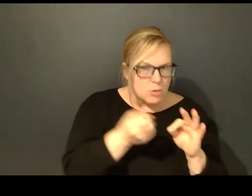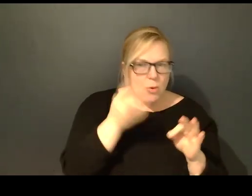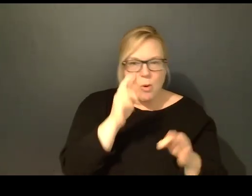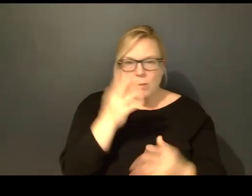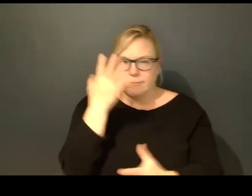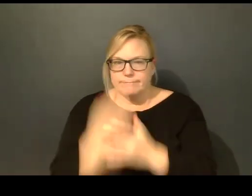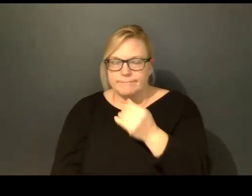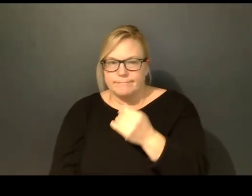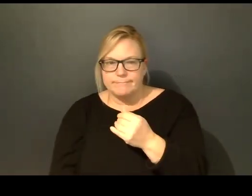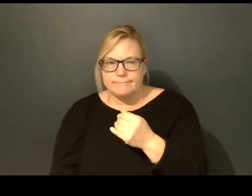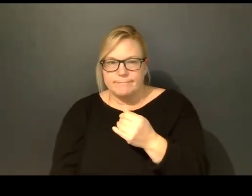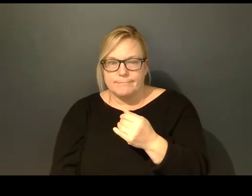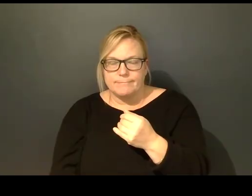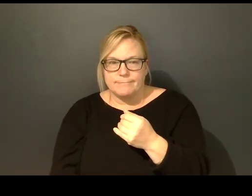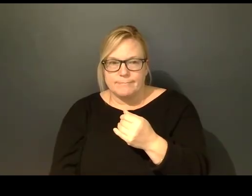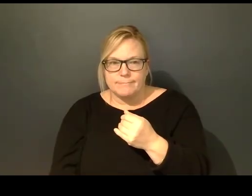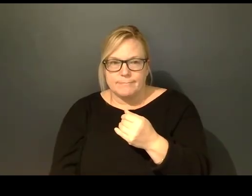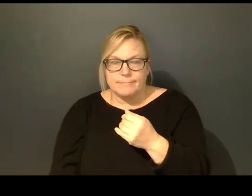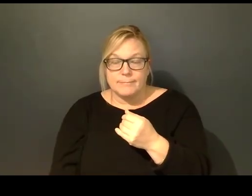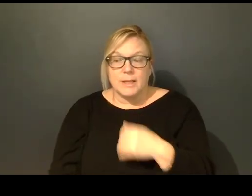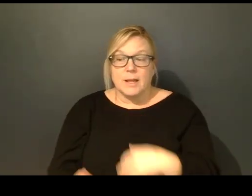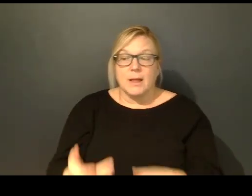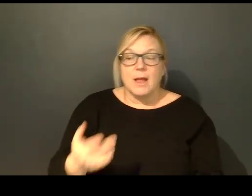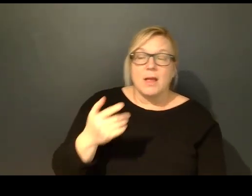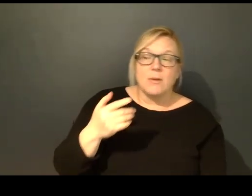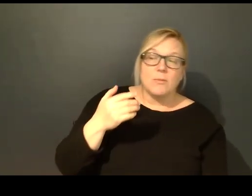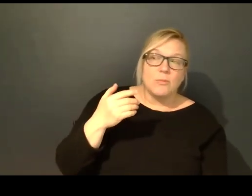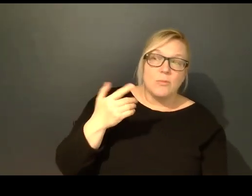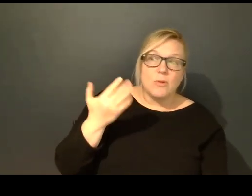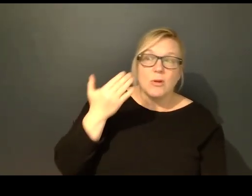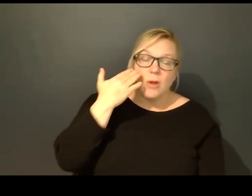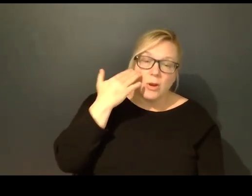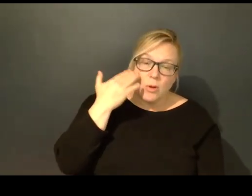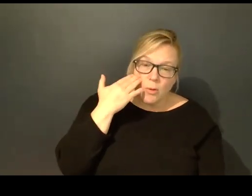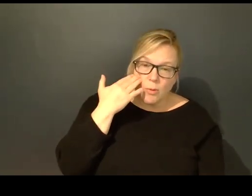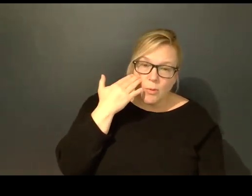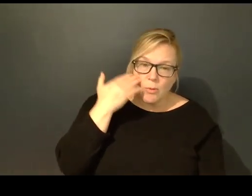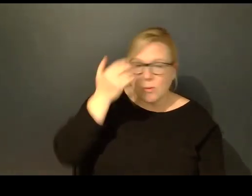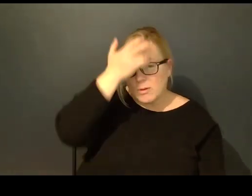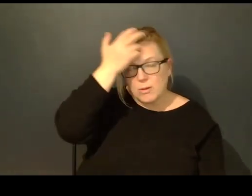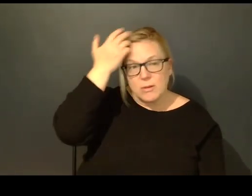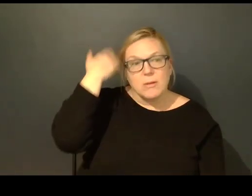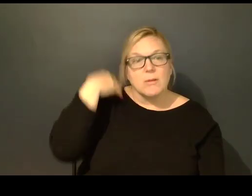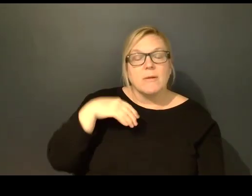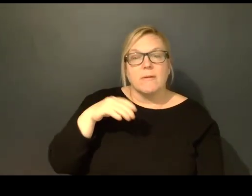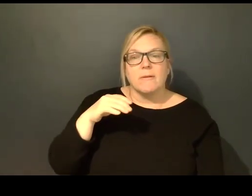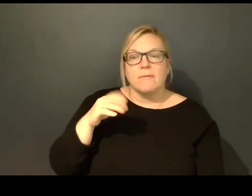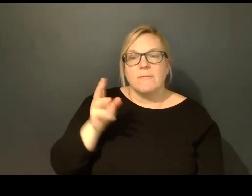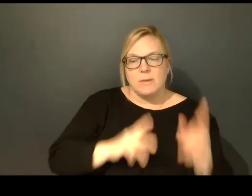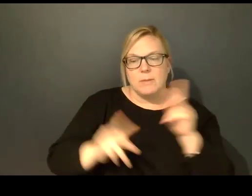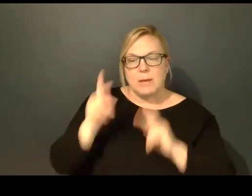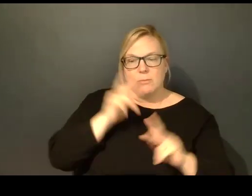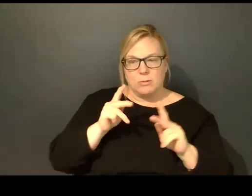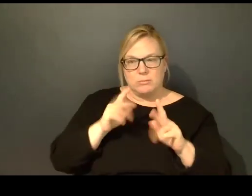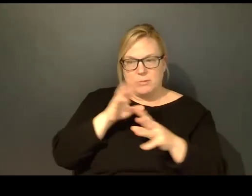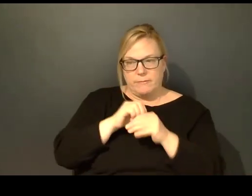funding? To my knowledge, and for those listening out there in